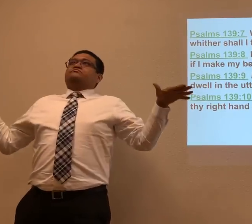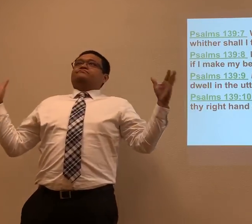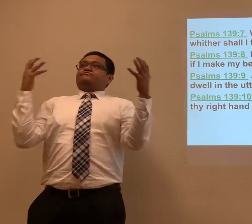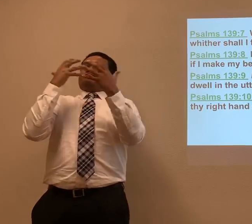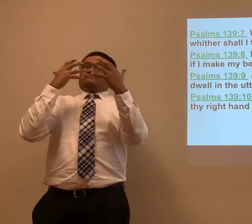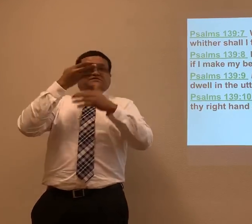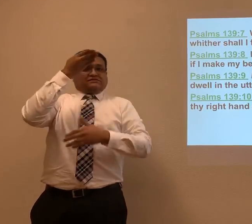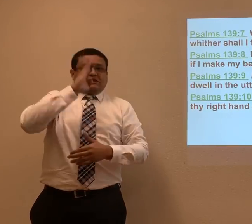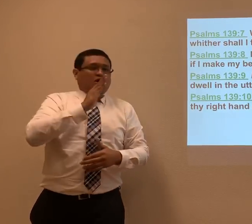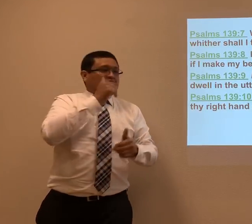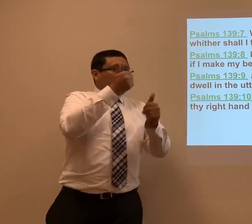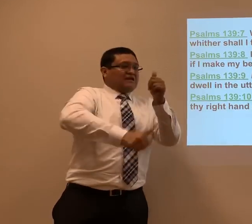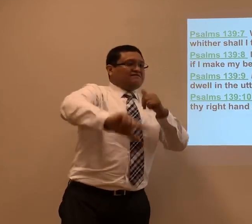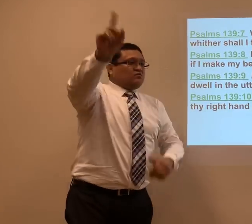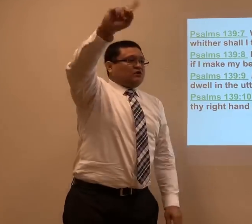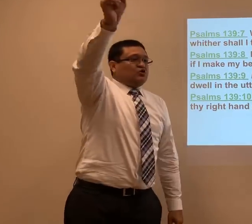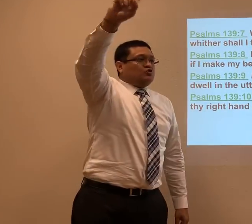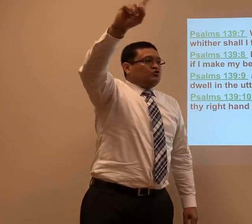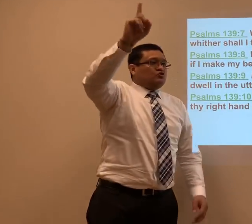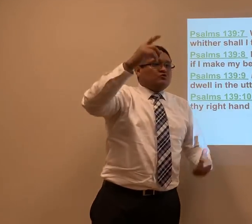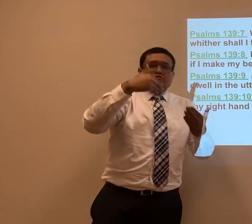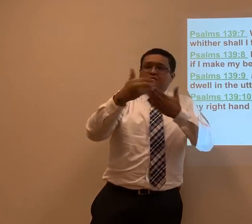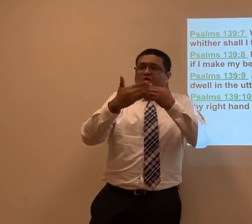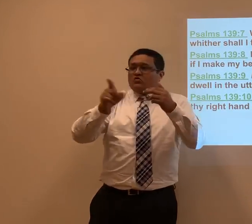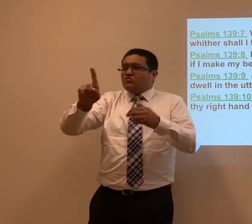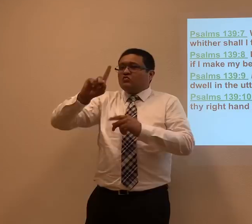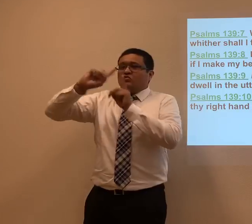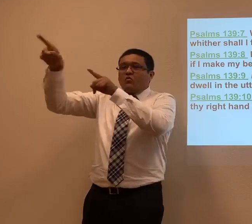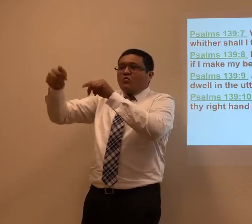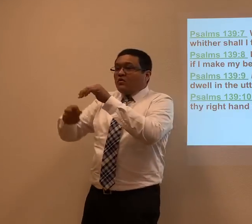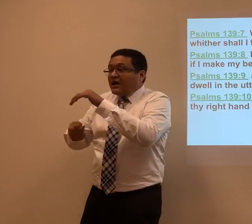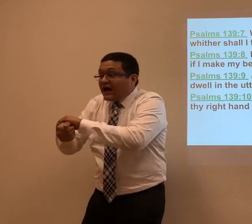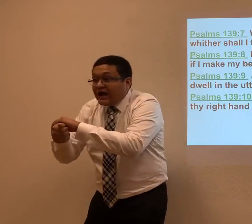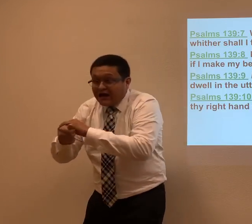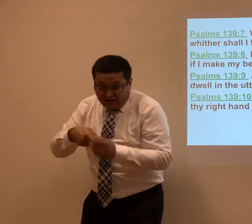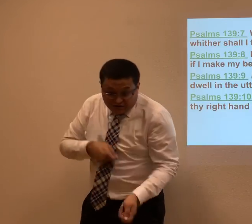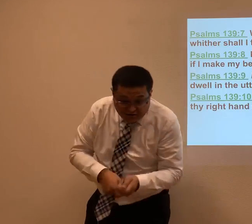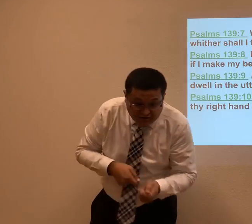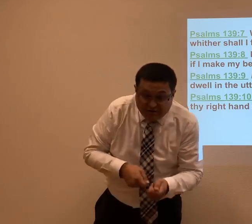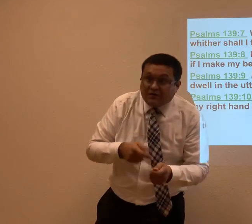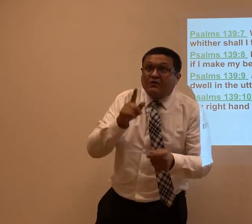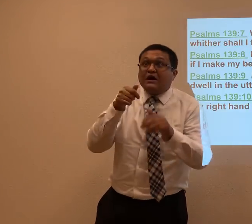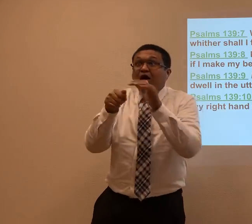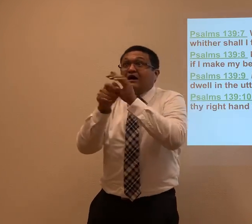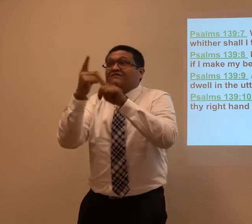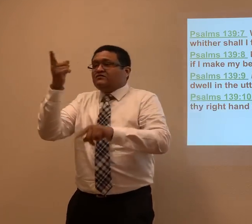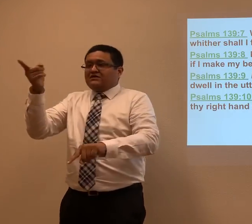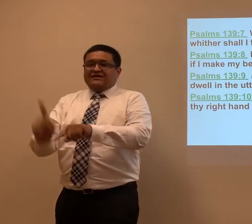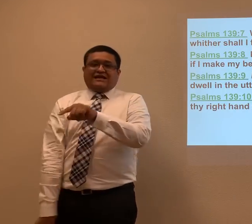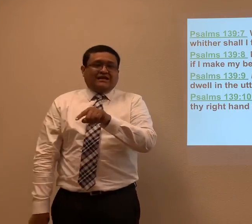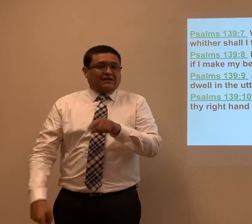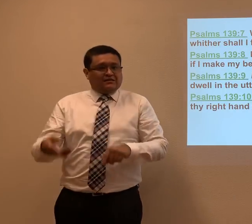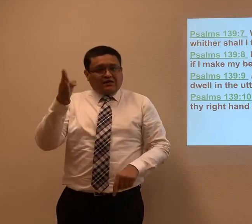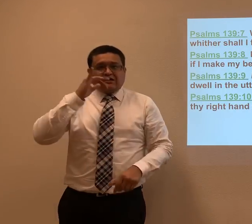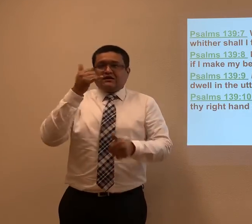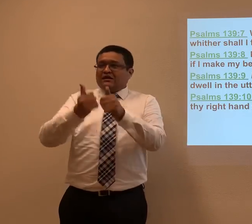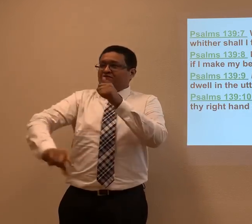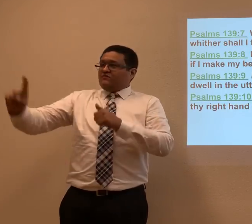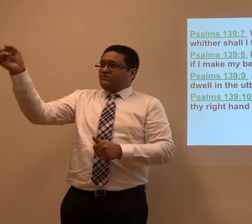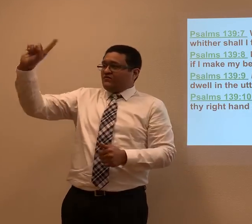is leading you, and God is everywhere at the same time. No matter where you go, whether you try to hide, there's no way